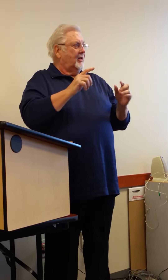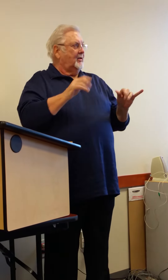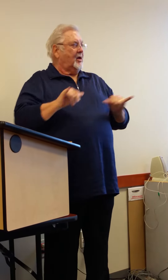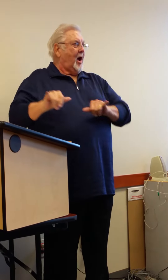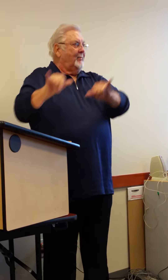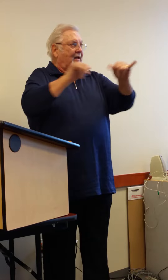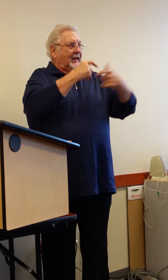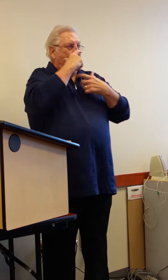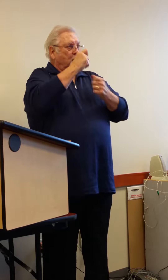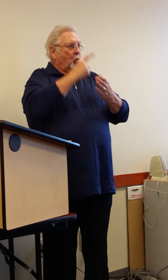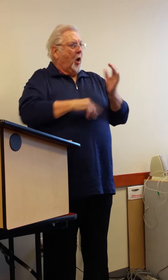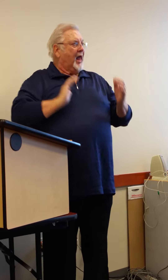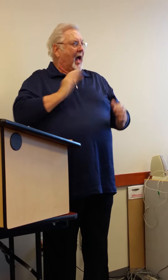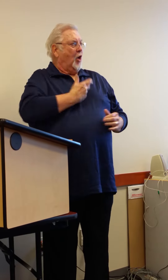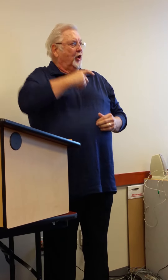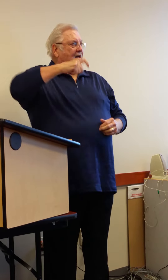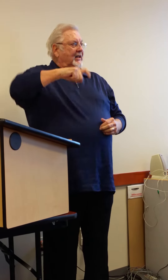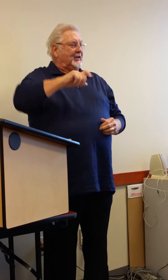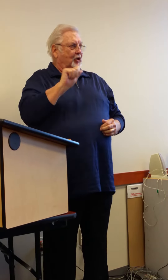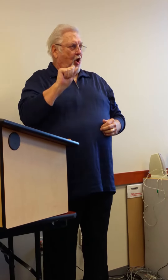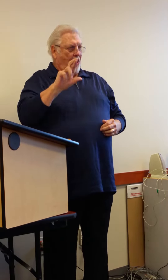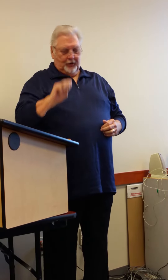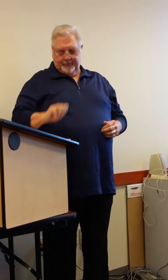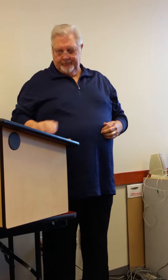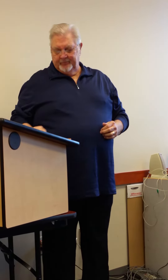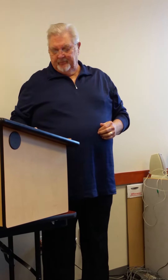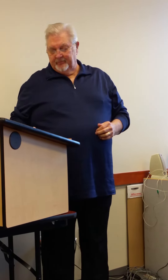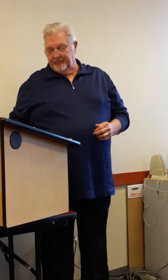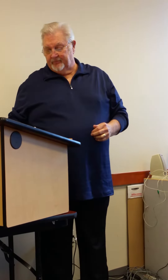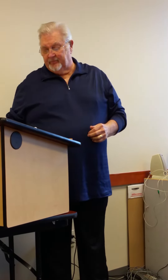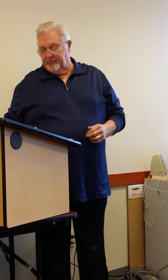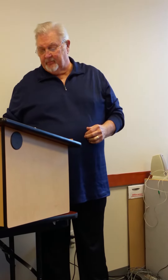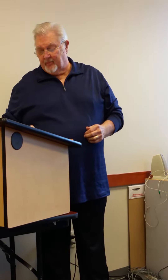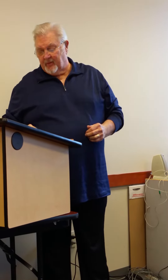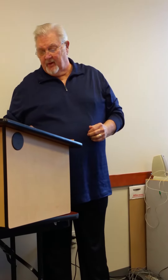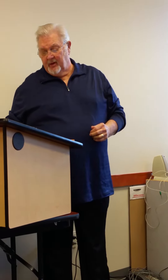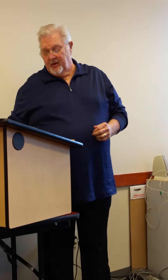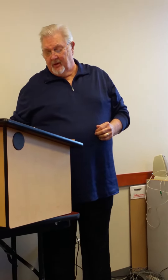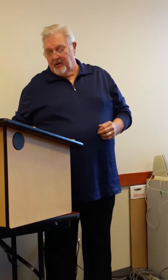And the most common interest of what our needs are these.